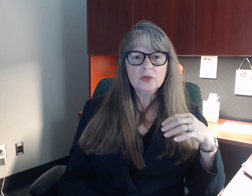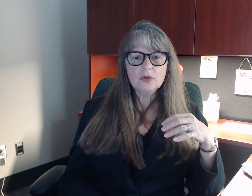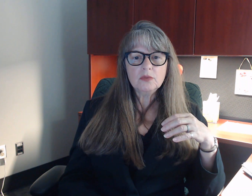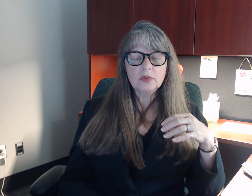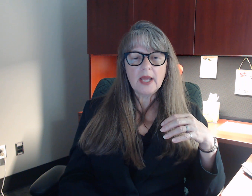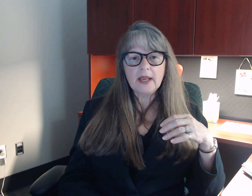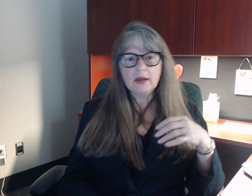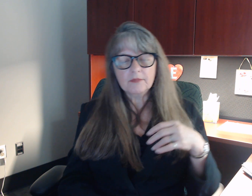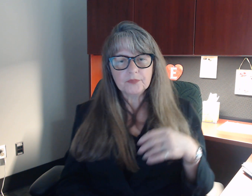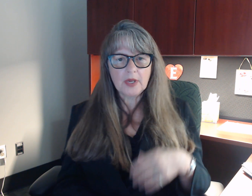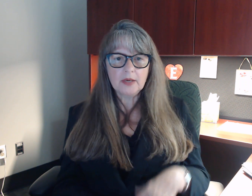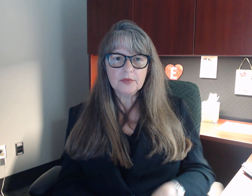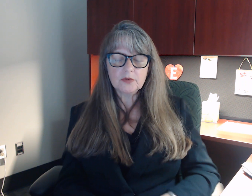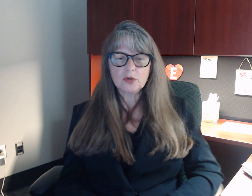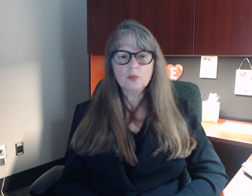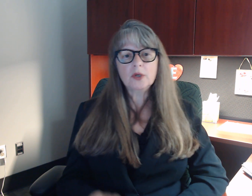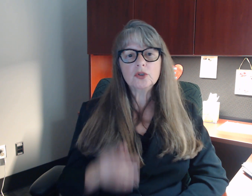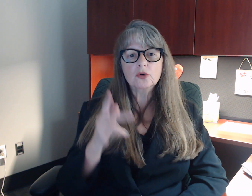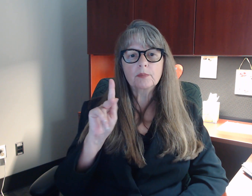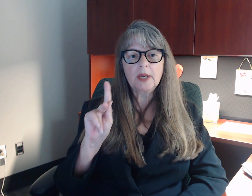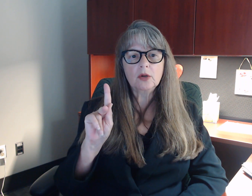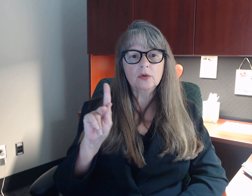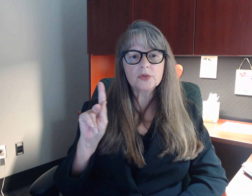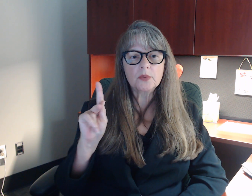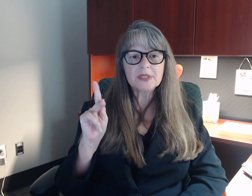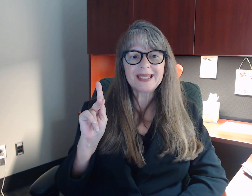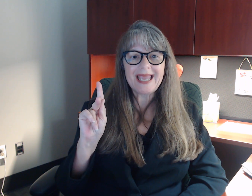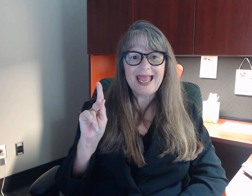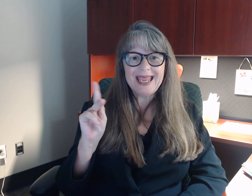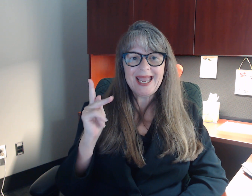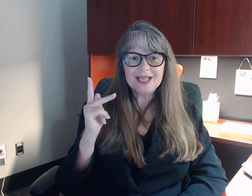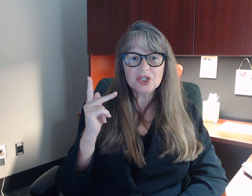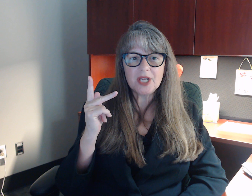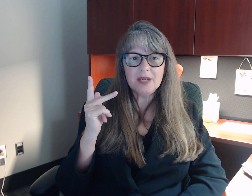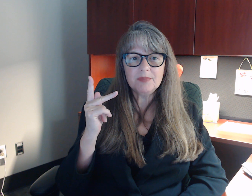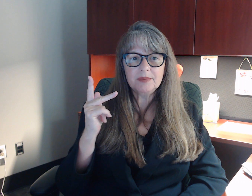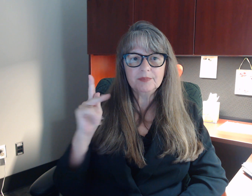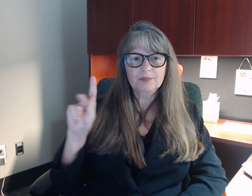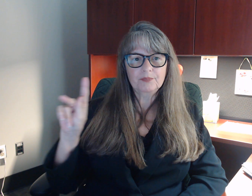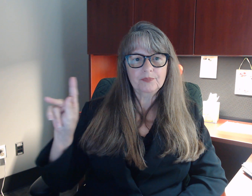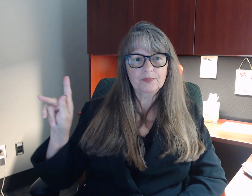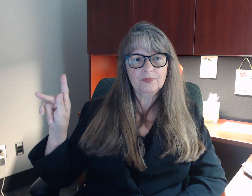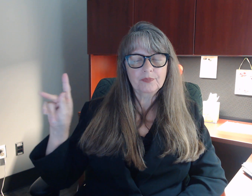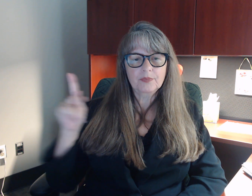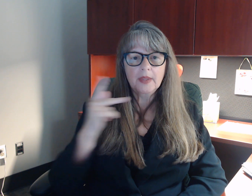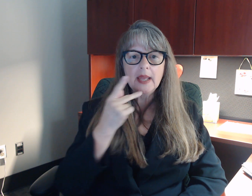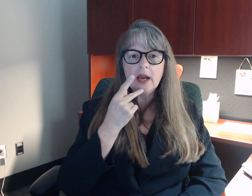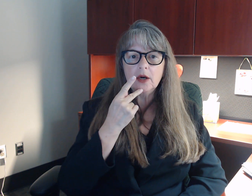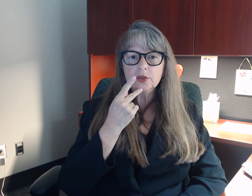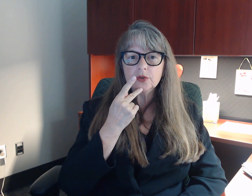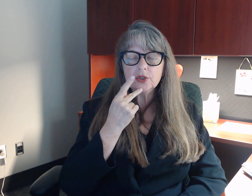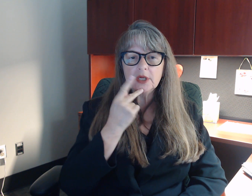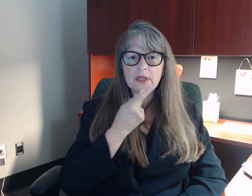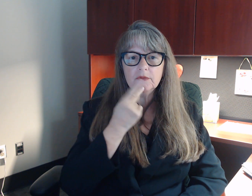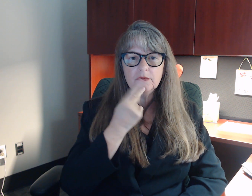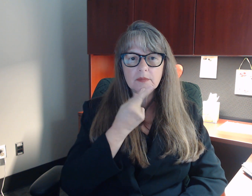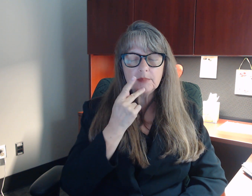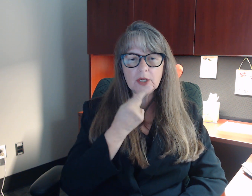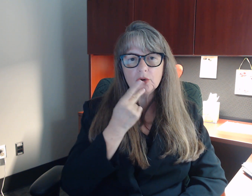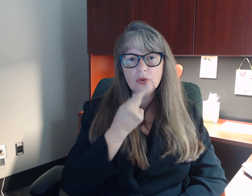do so you want to do your pickle. So it's a K hand shape on your chin. Pickle.